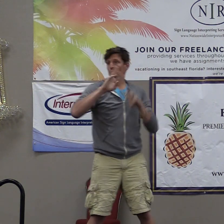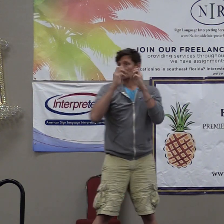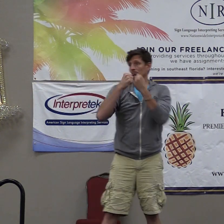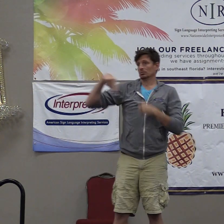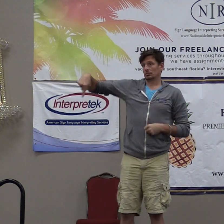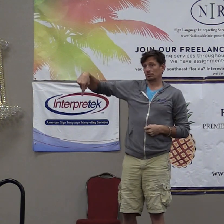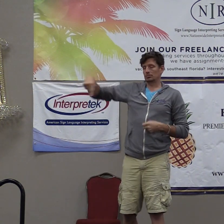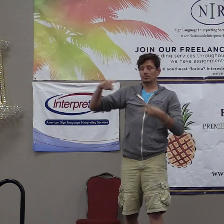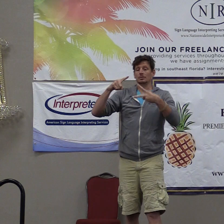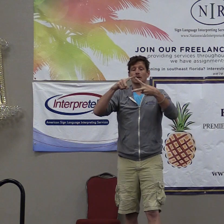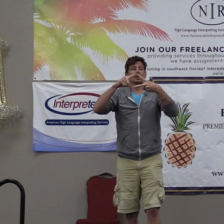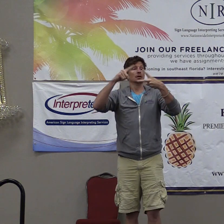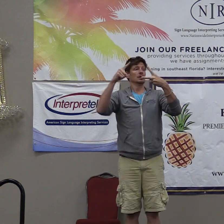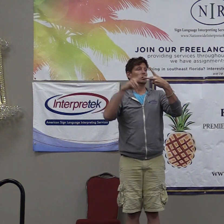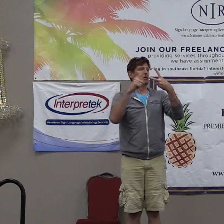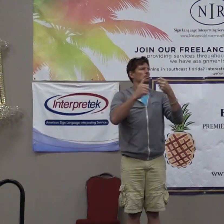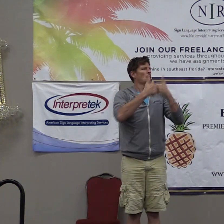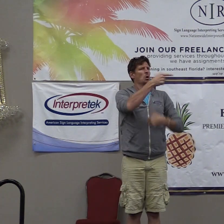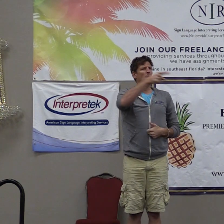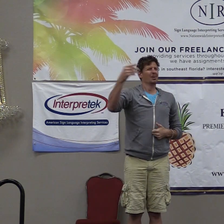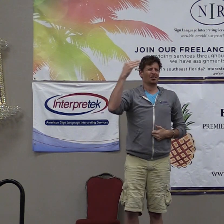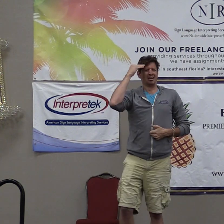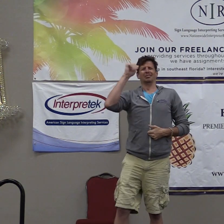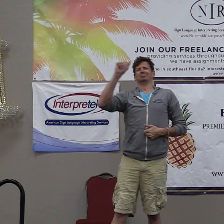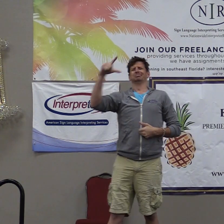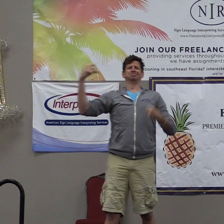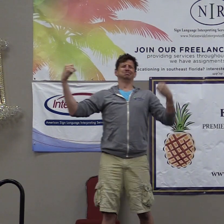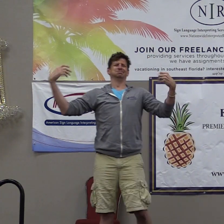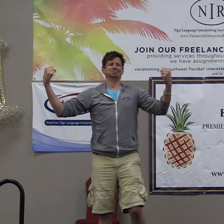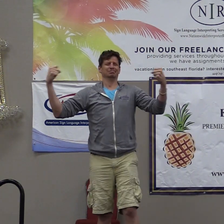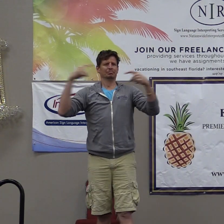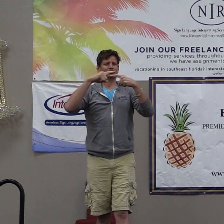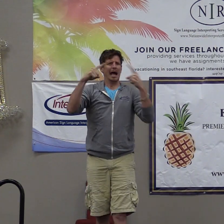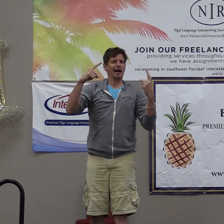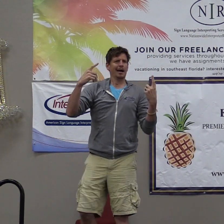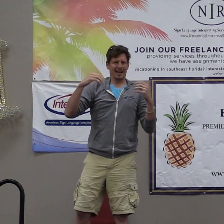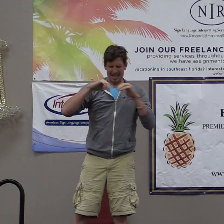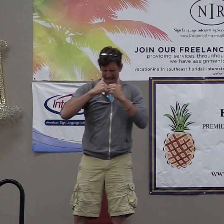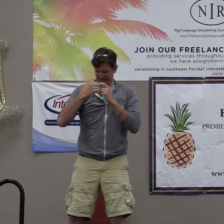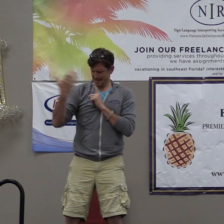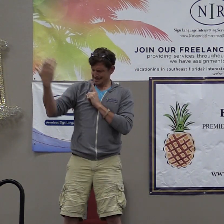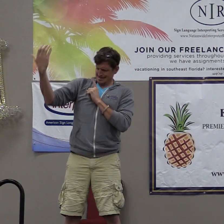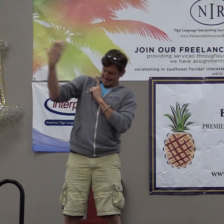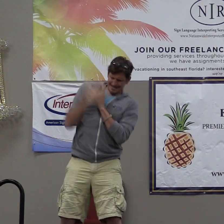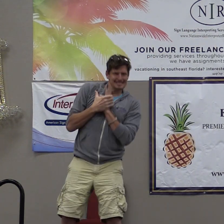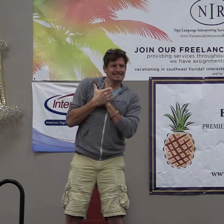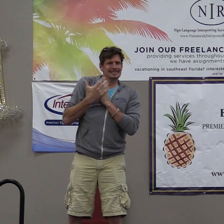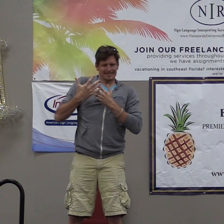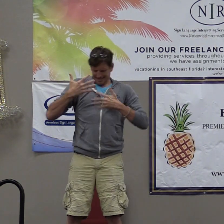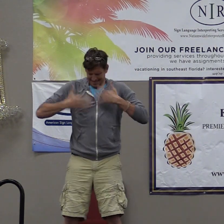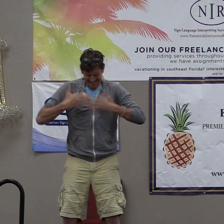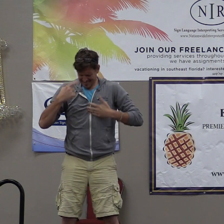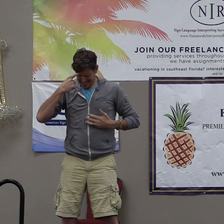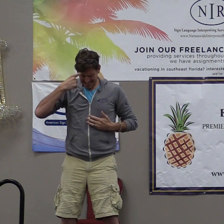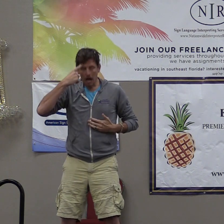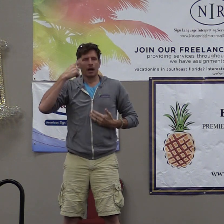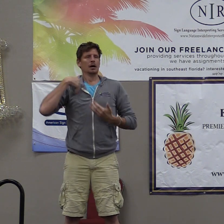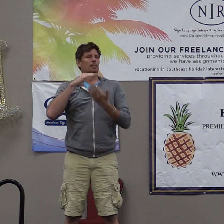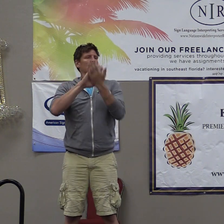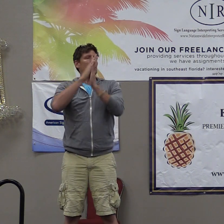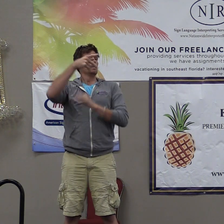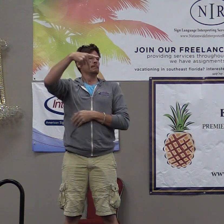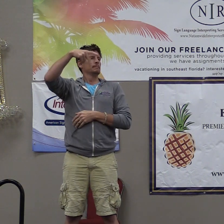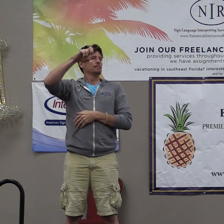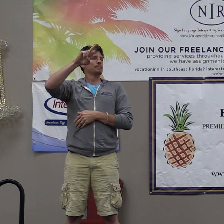signs, how do you talk about sports and using signs. So sometimes, you know, you